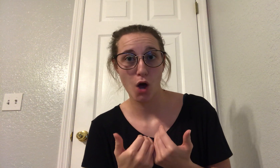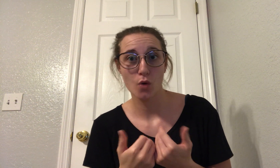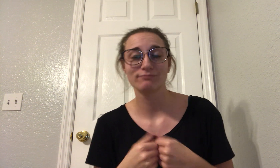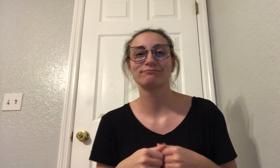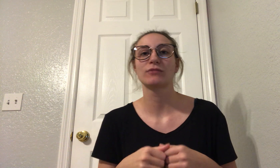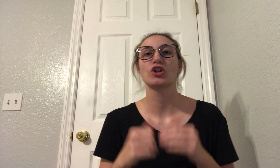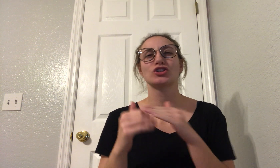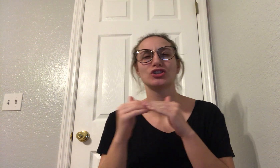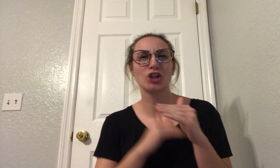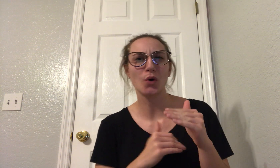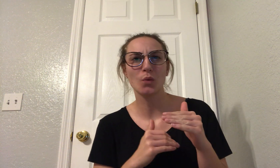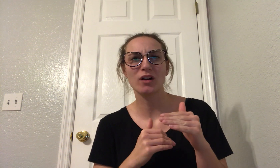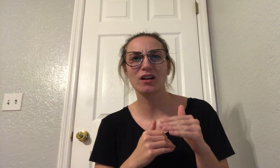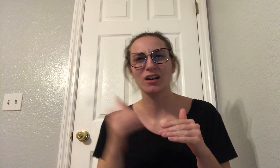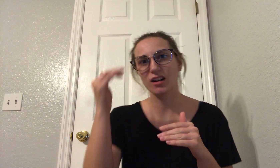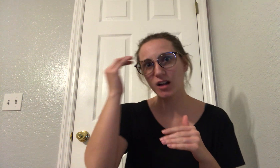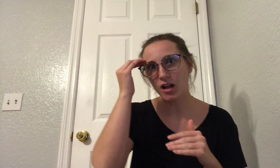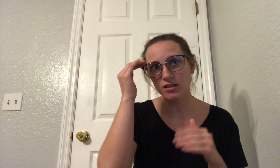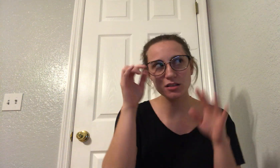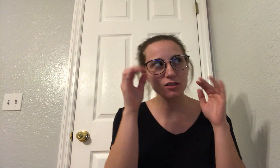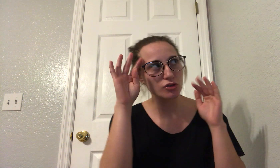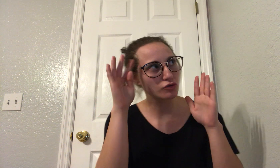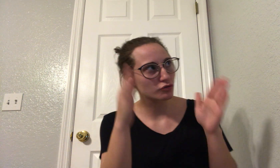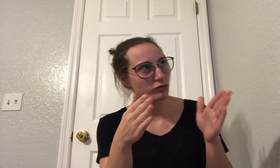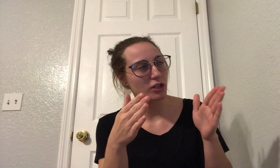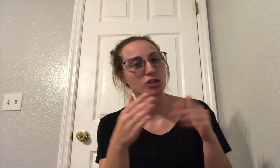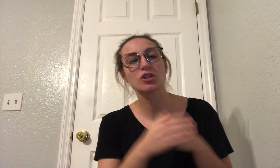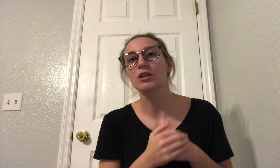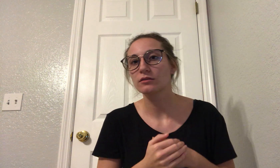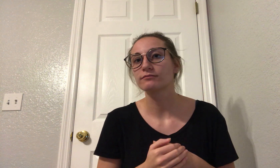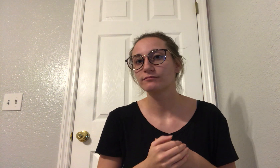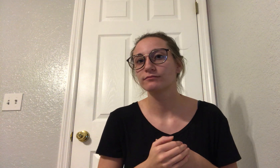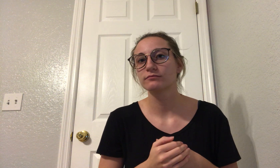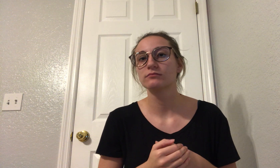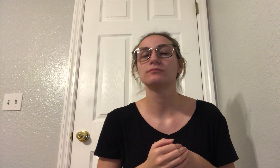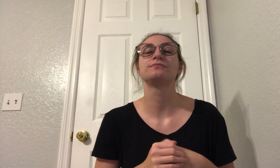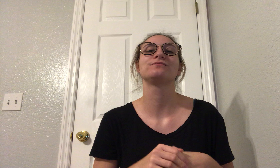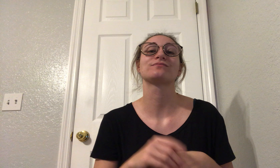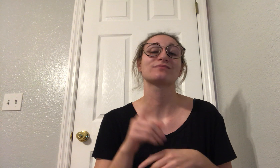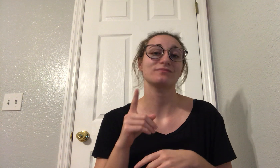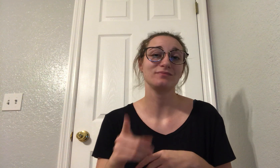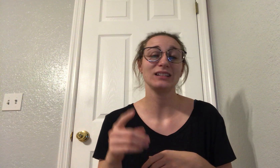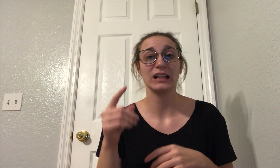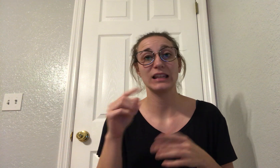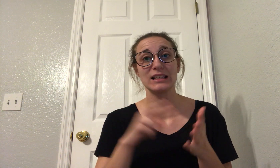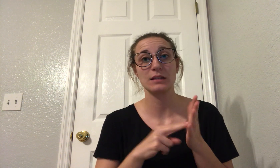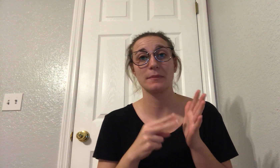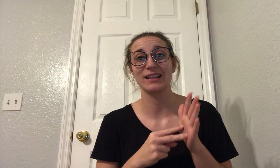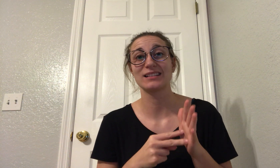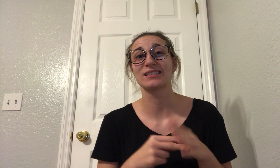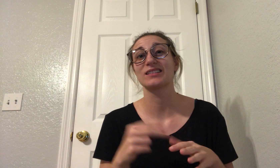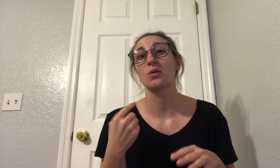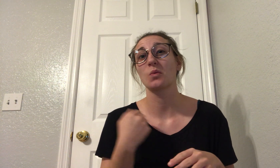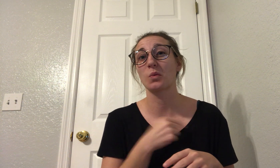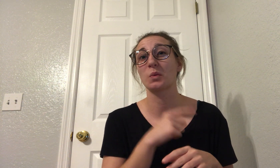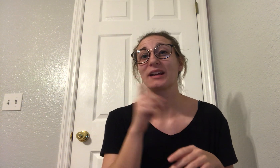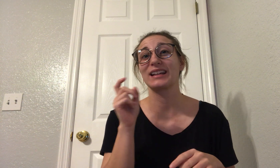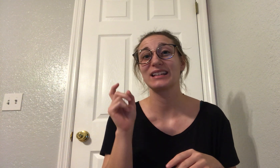and headache symptoms. So this one, the takeaway was that there should be an increased emphasis on optimal hydration, especially during and